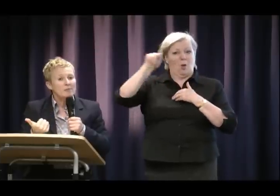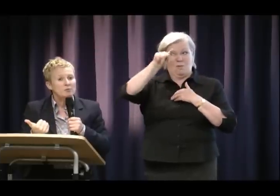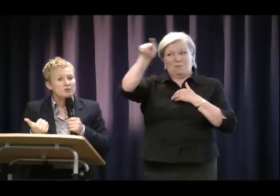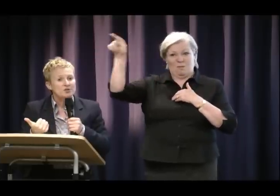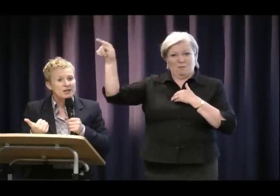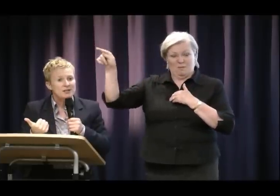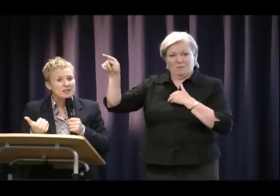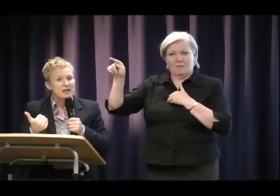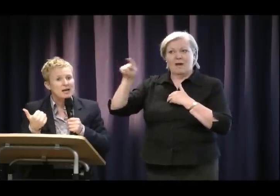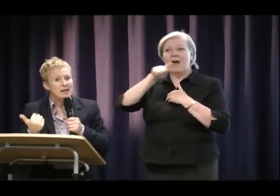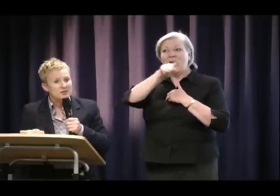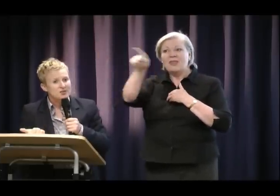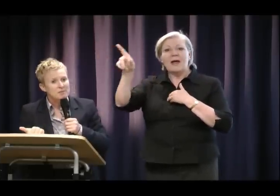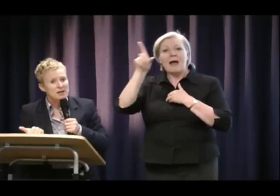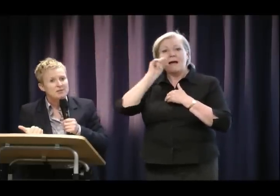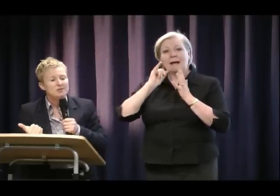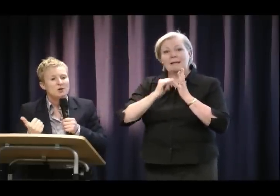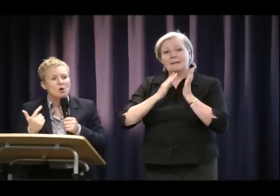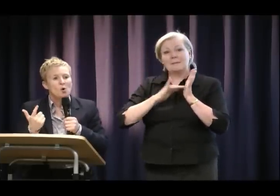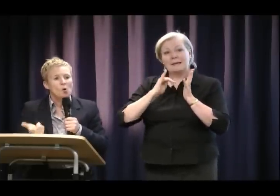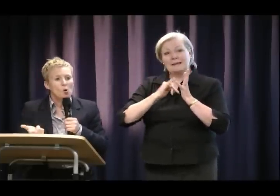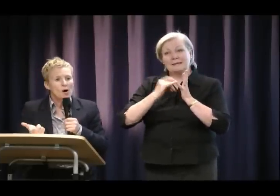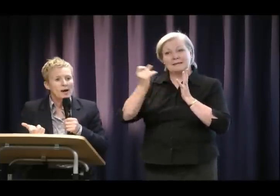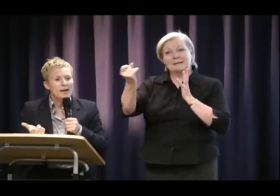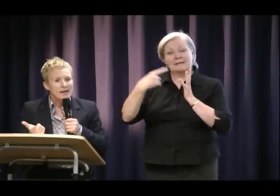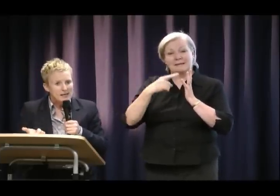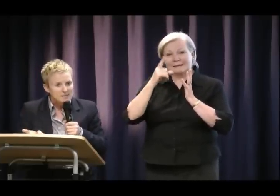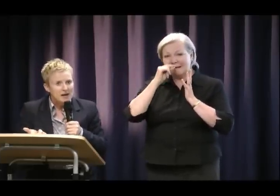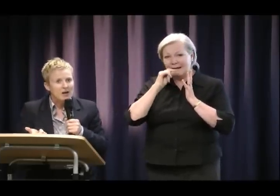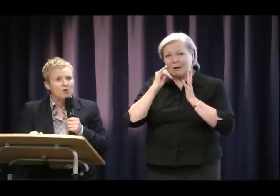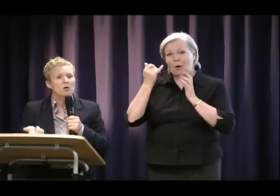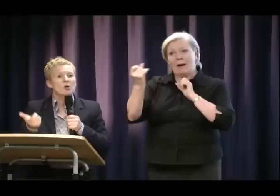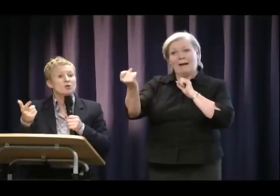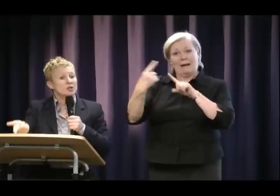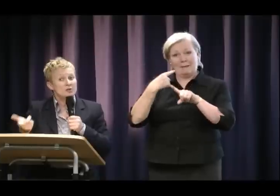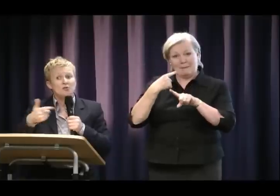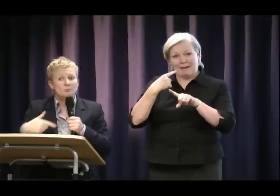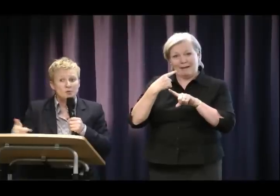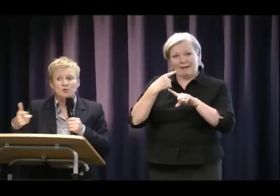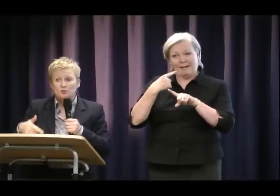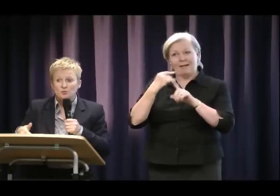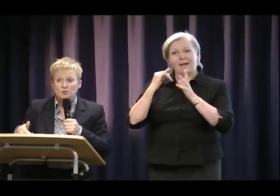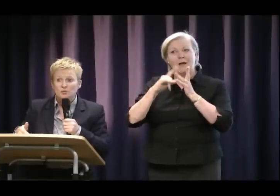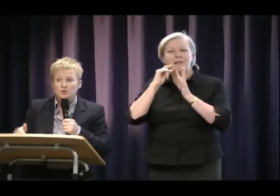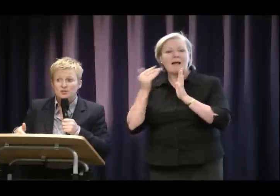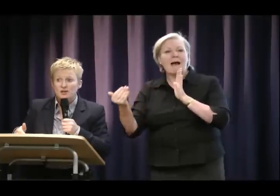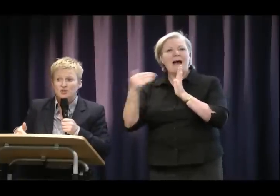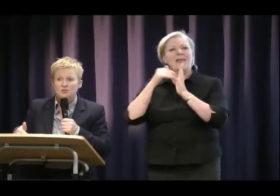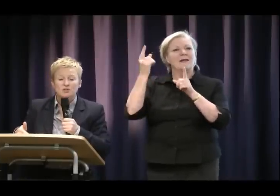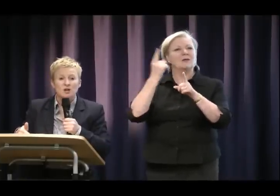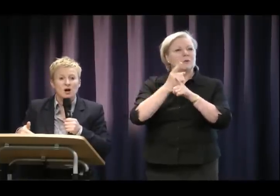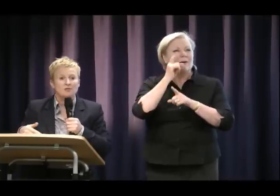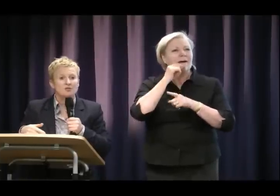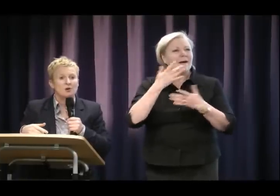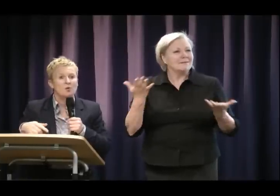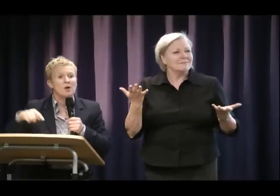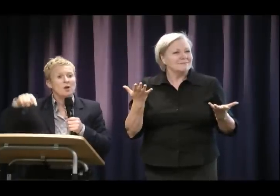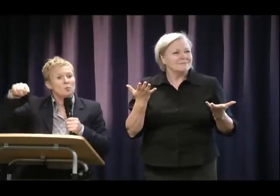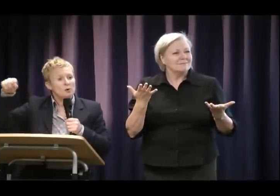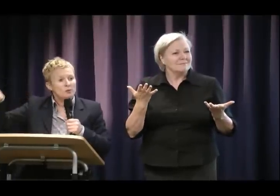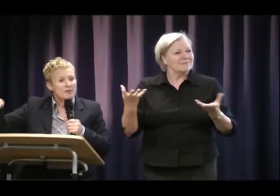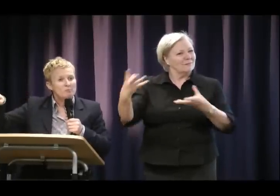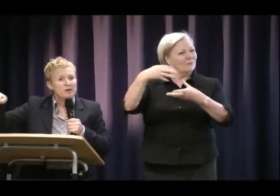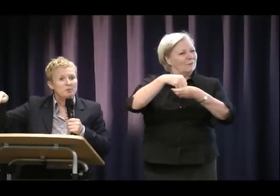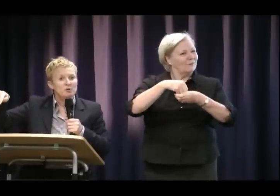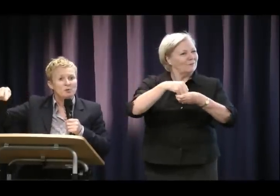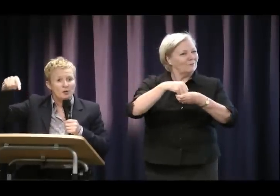will be able to send in an SMS or an email to contribute to the discussion tonight. So